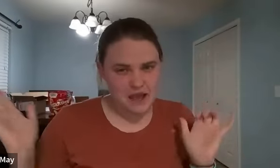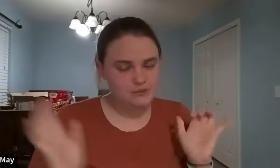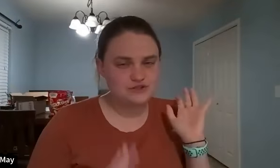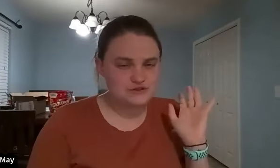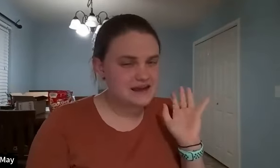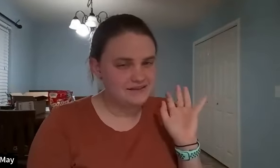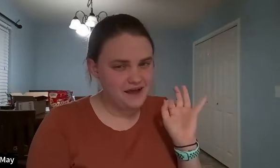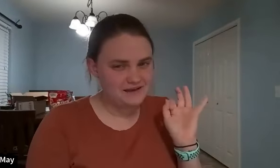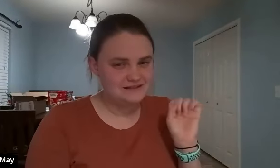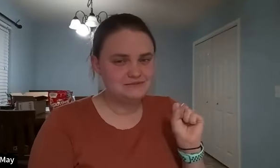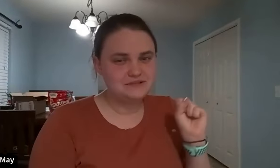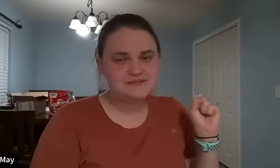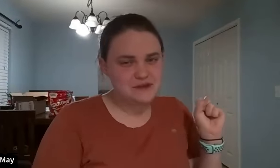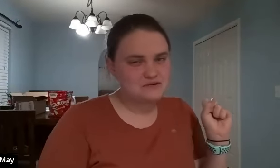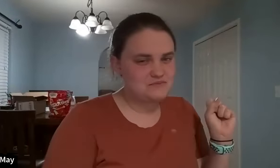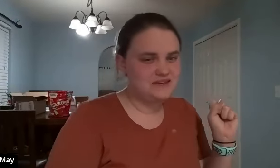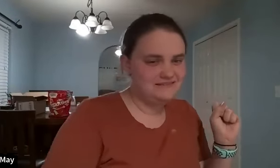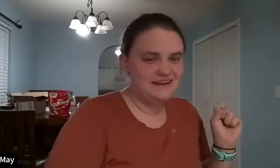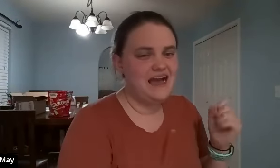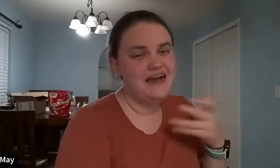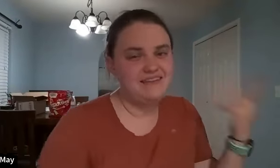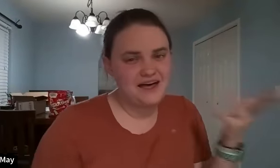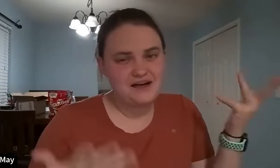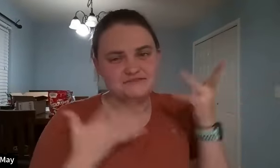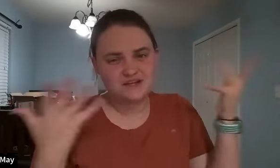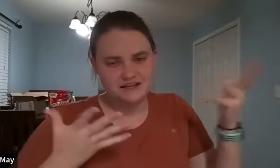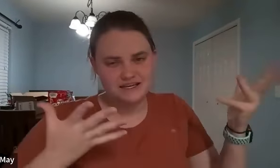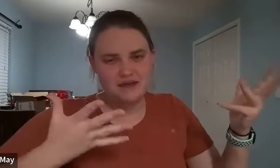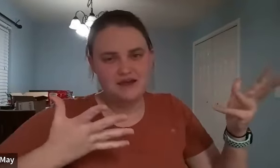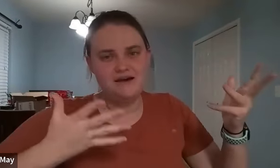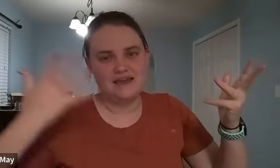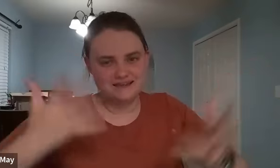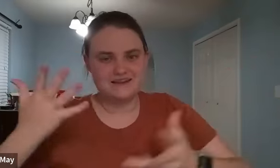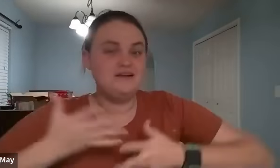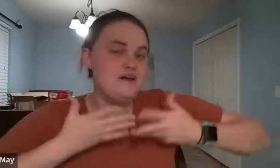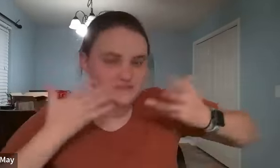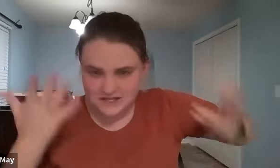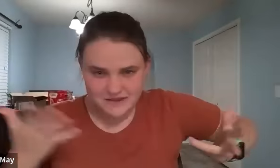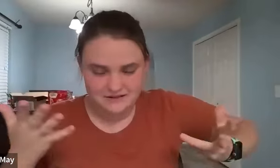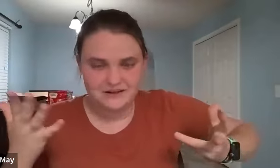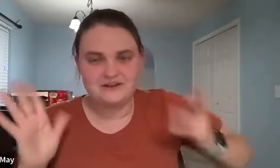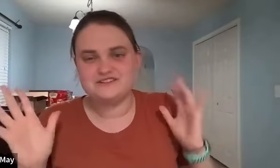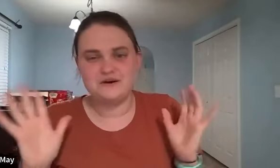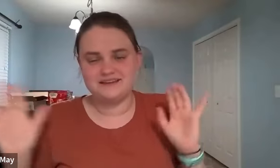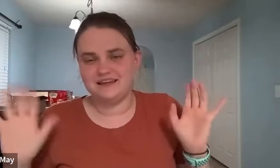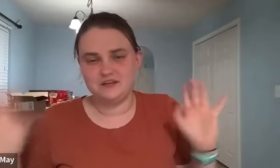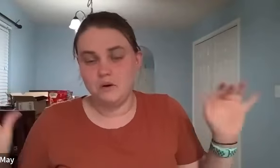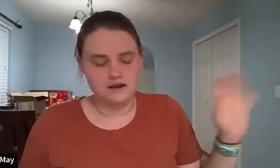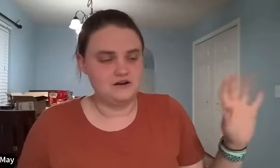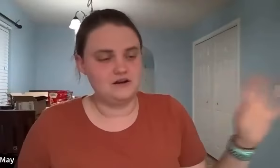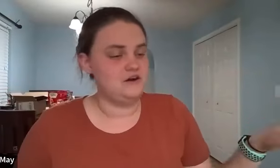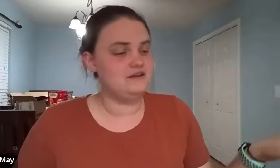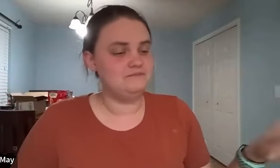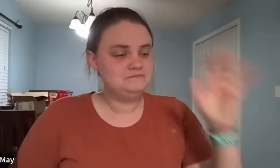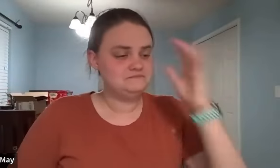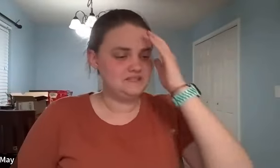will do that a lot. Please bear with me. I love talking about ASL. I love talking about it all. So I can like go on and on and on.